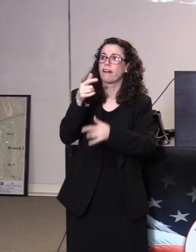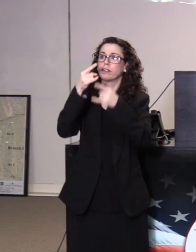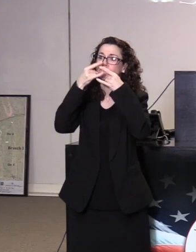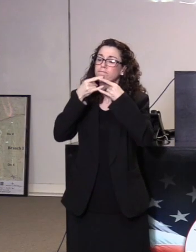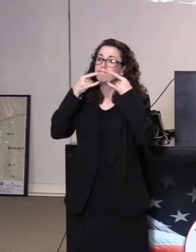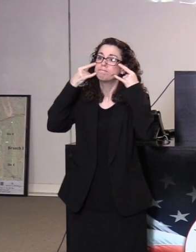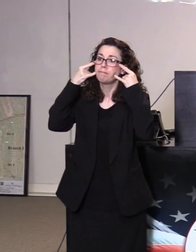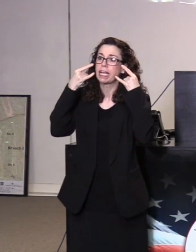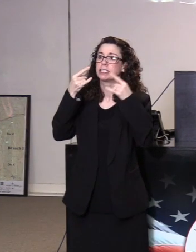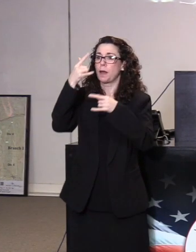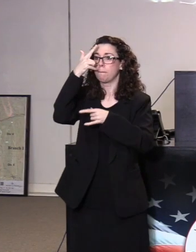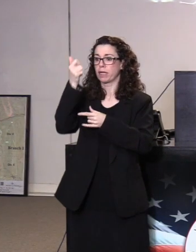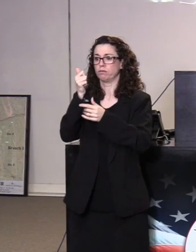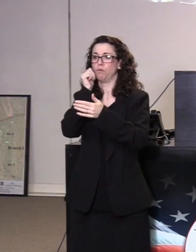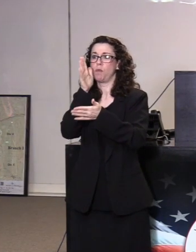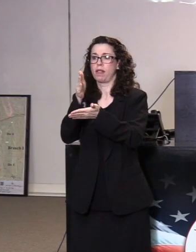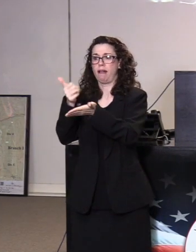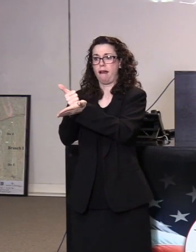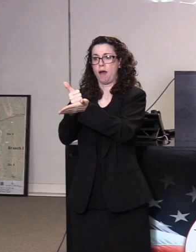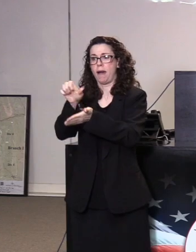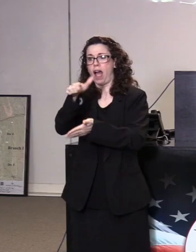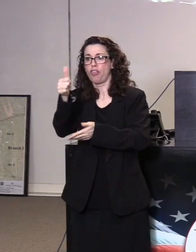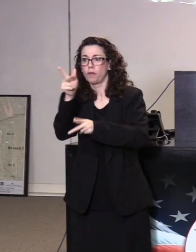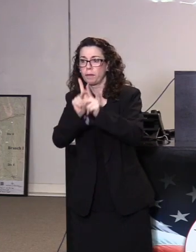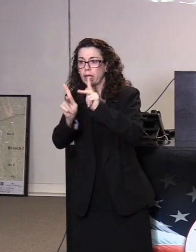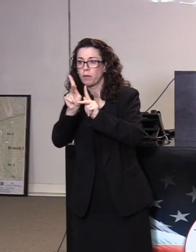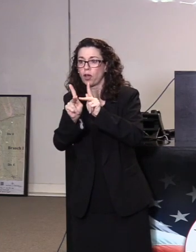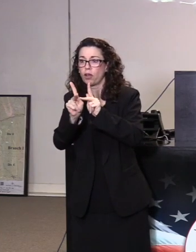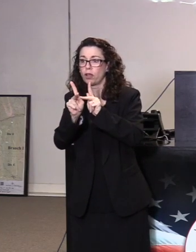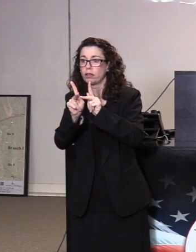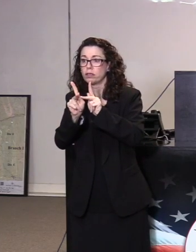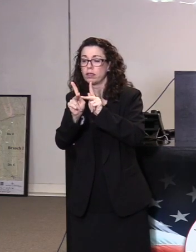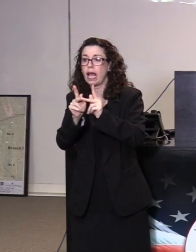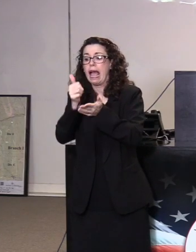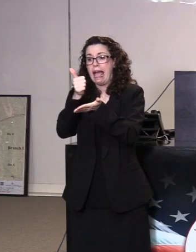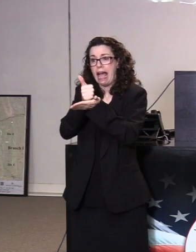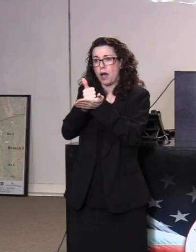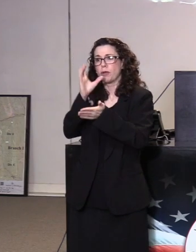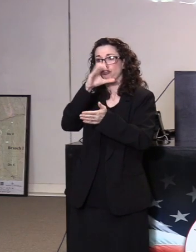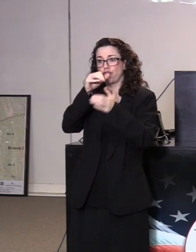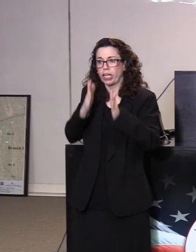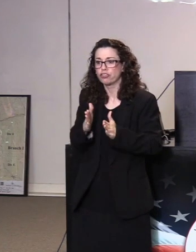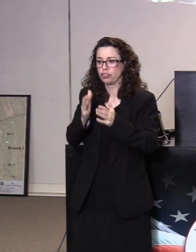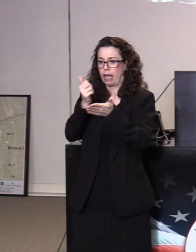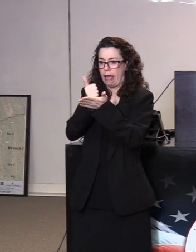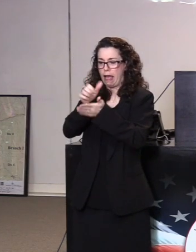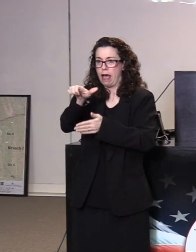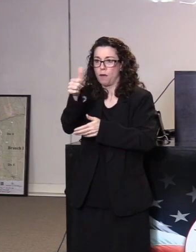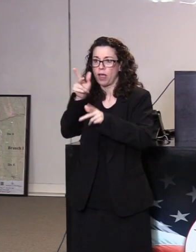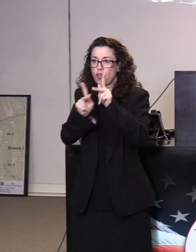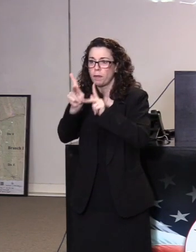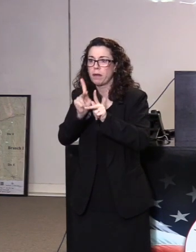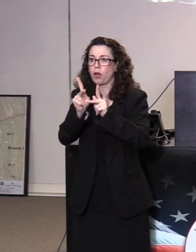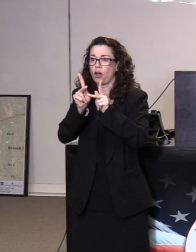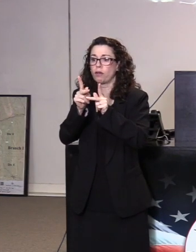Make a difference today for somebody you don't even know by doing what you think is best for